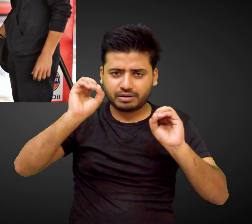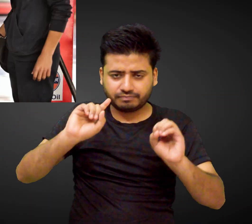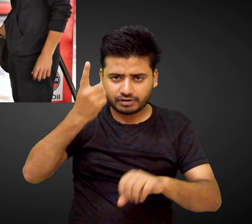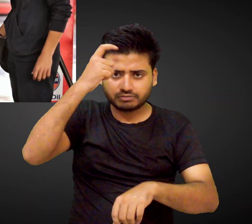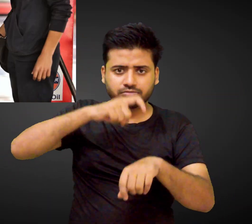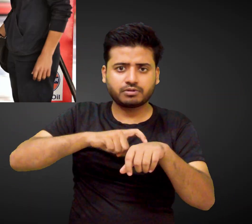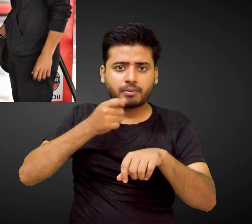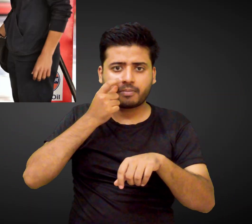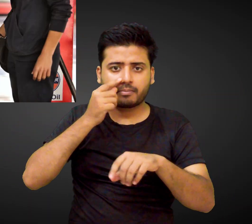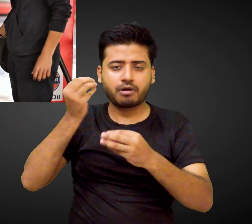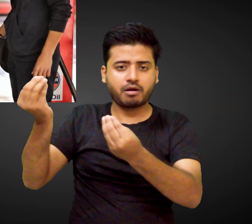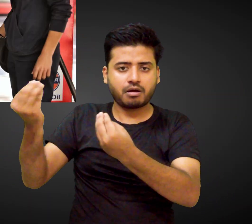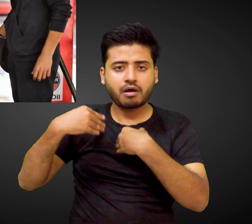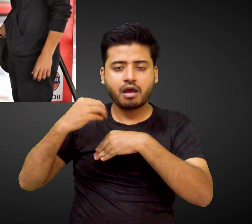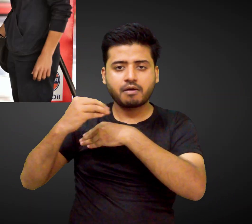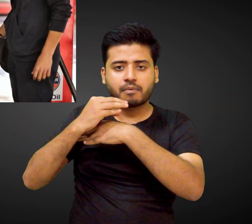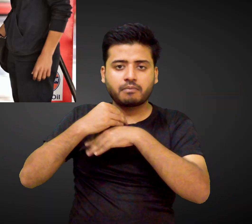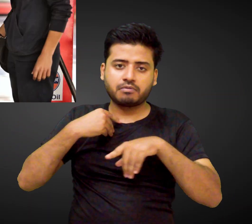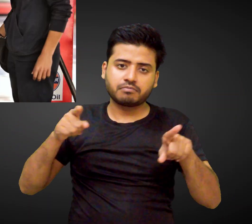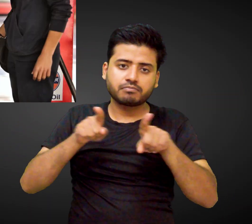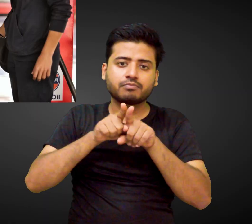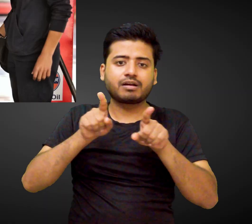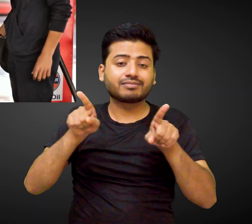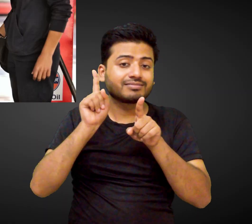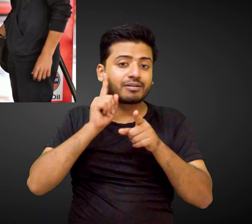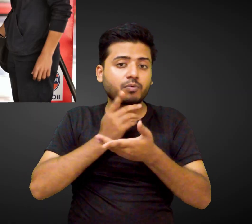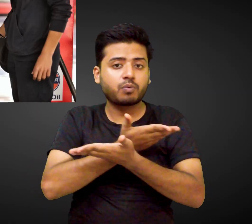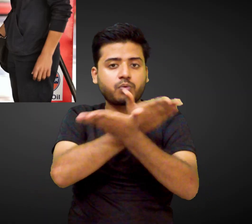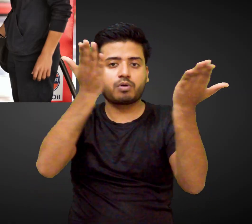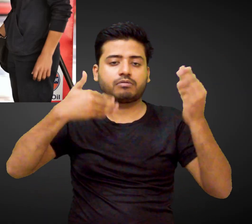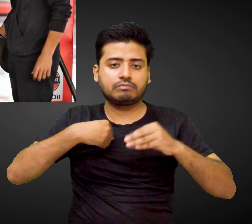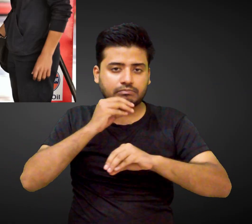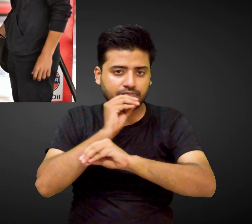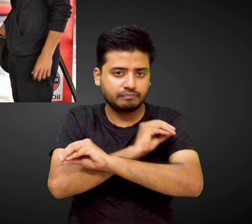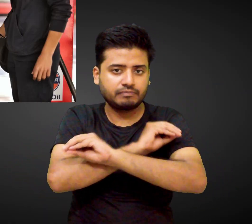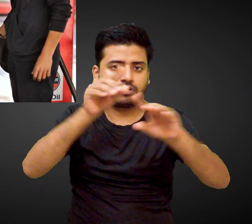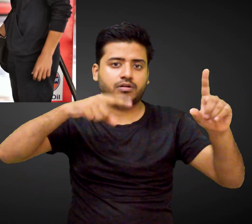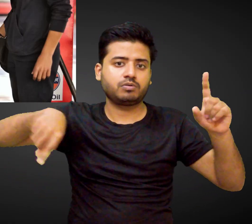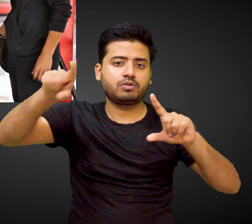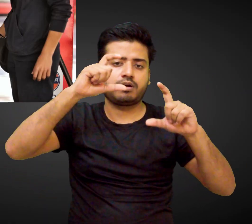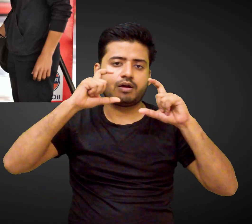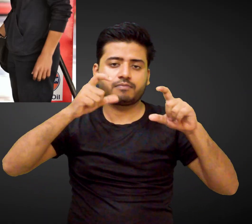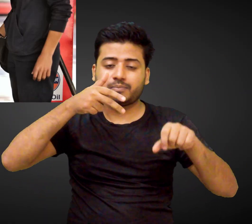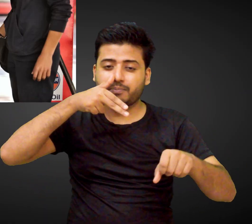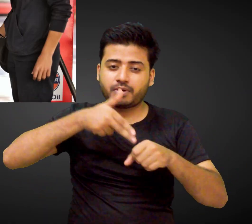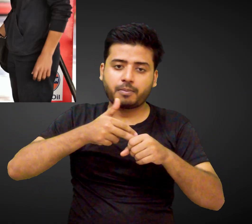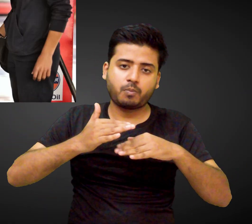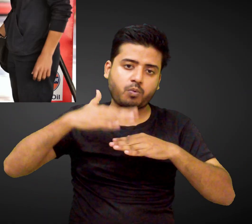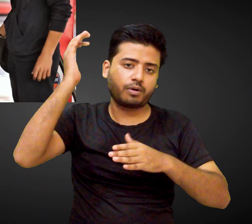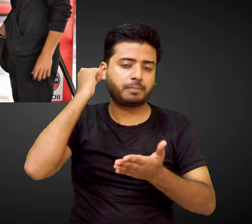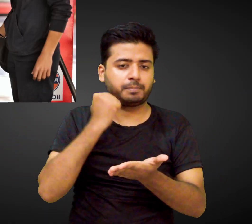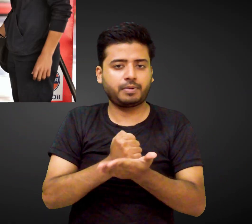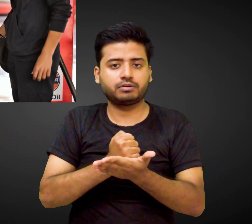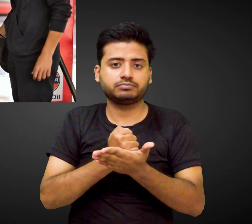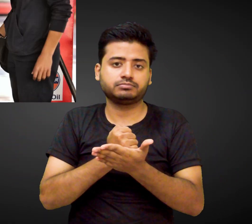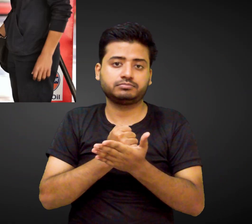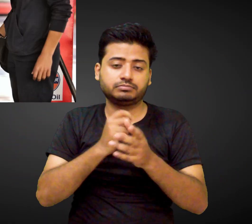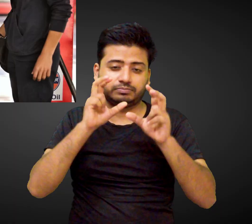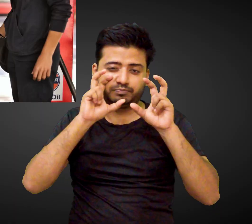energy than petrol and the vehicle's engine combustion process is more efficient, adding up to higher fuel efficiency and lower CO2 emissions when